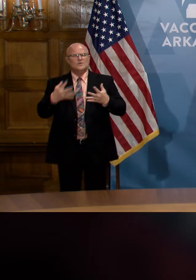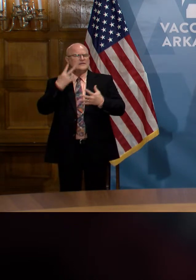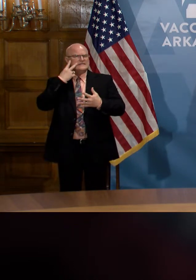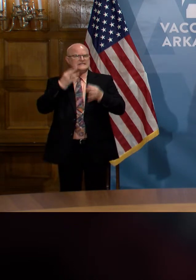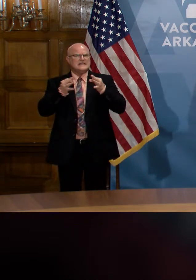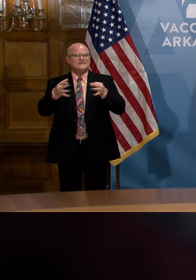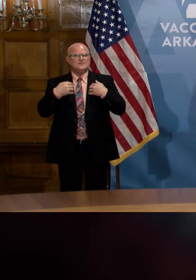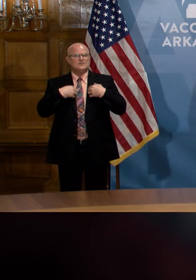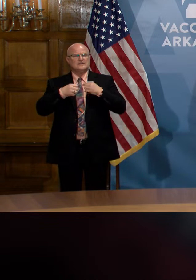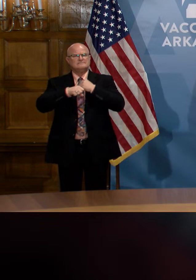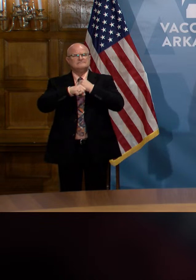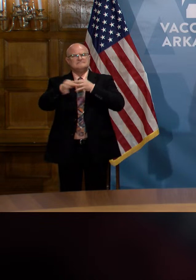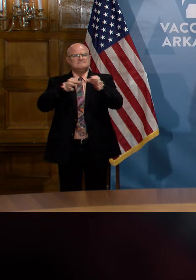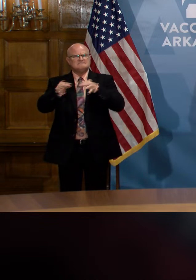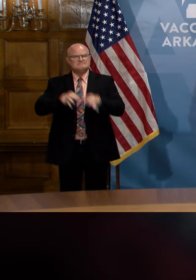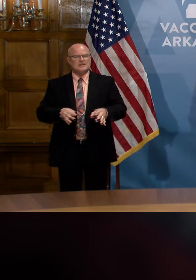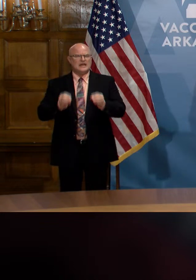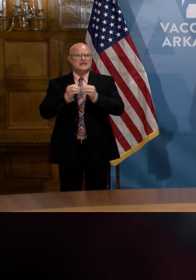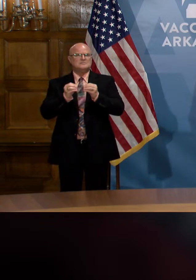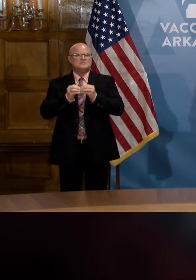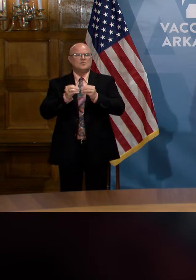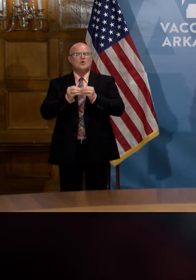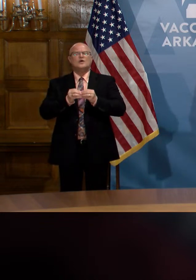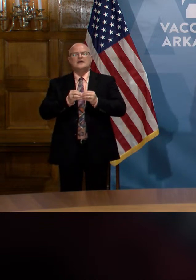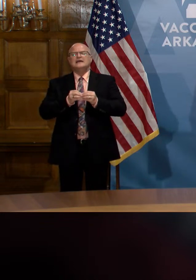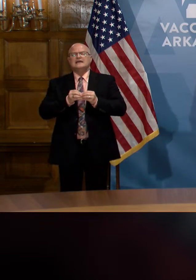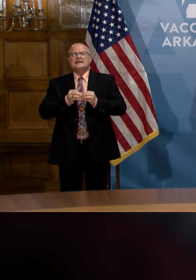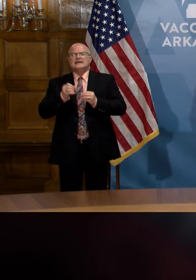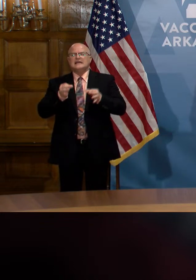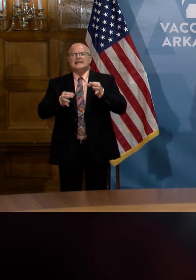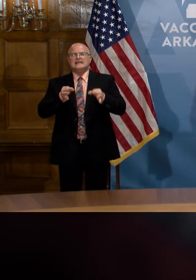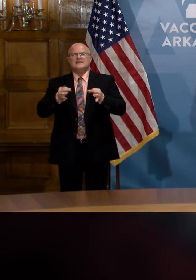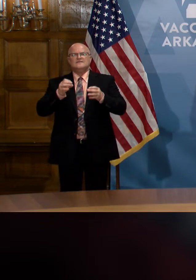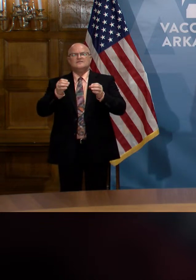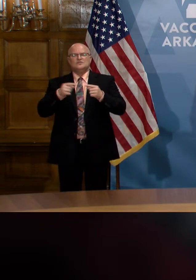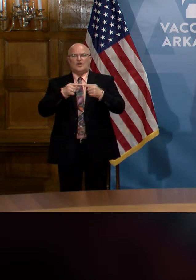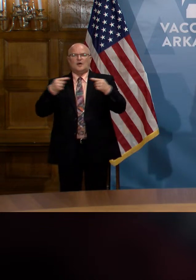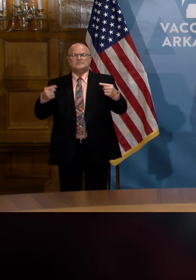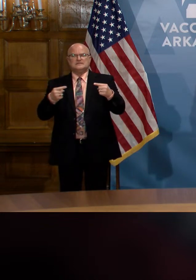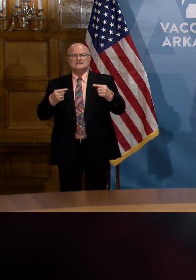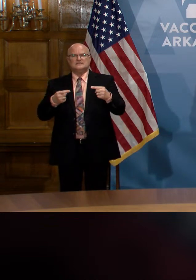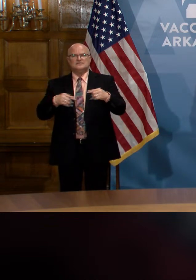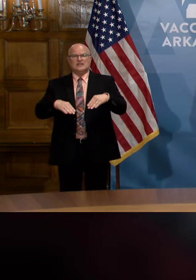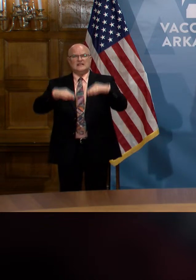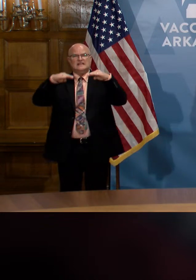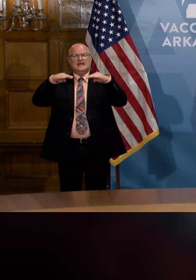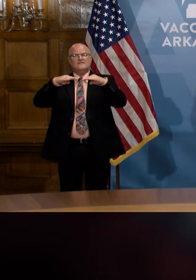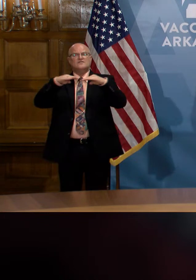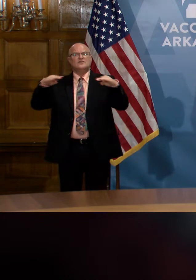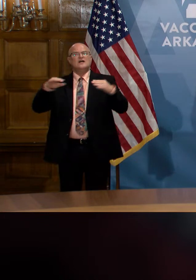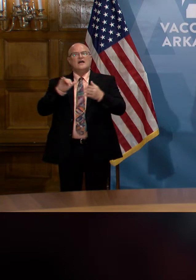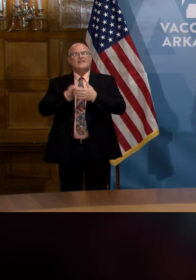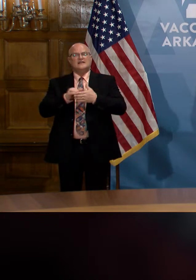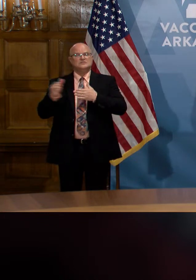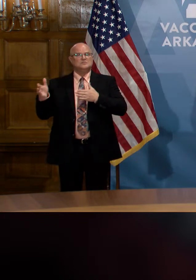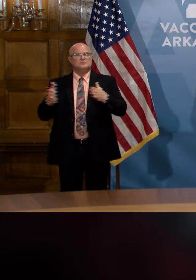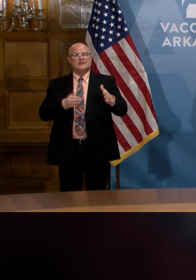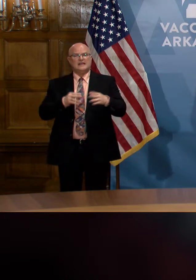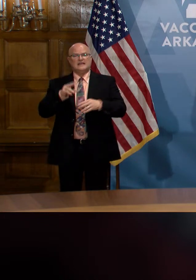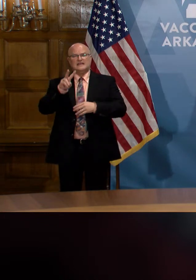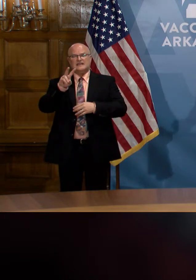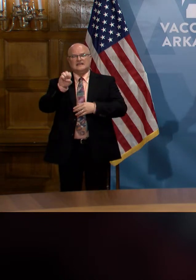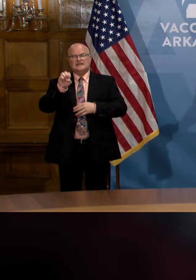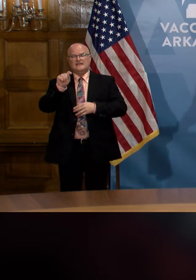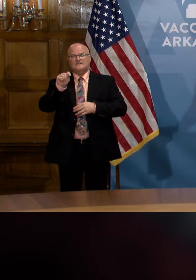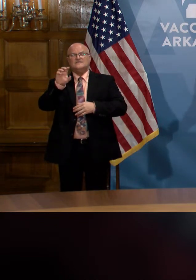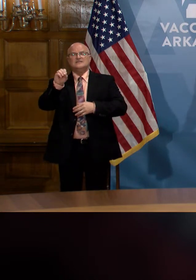see if you could elaborate on that and whether or not your opposition rises to the level that you plan on vetoing